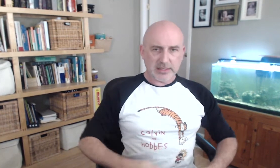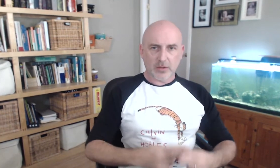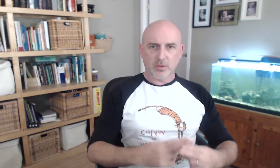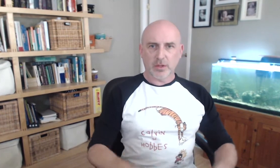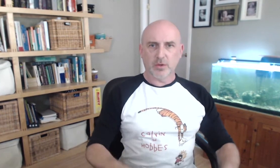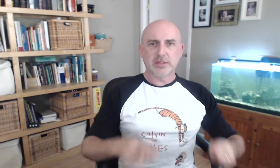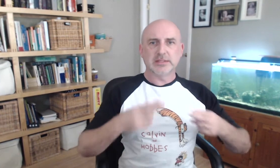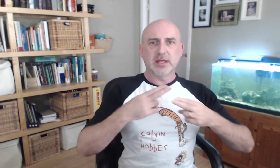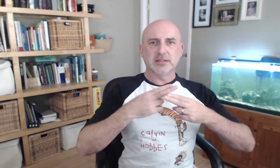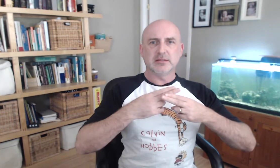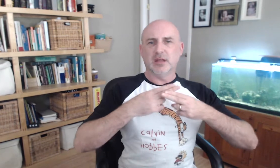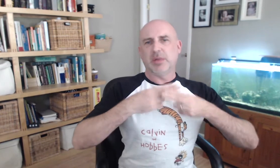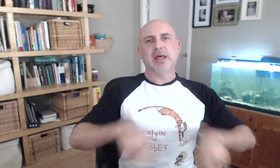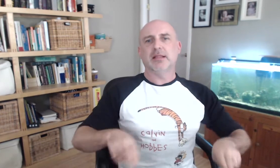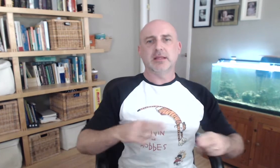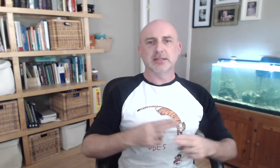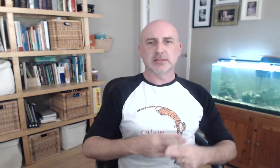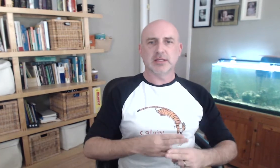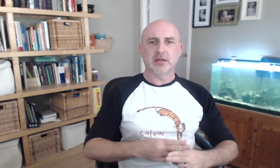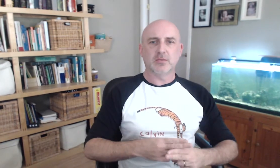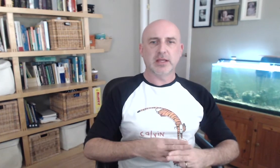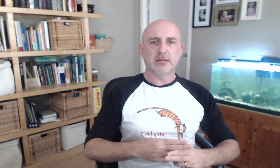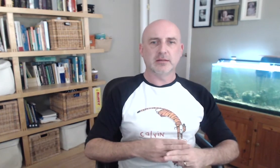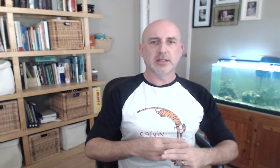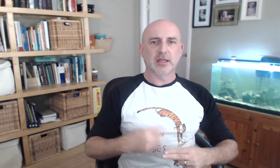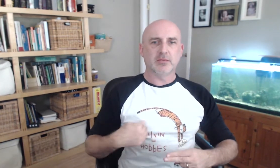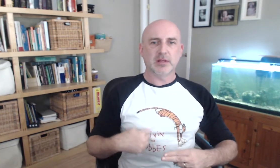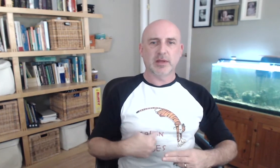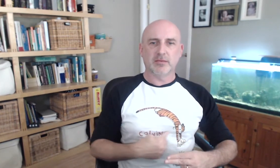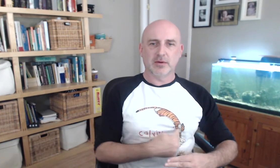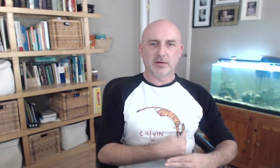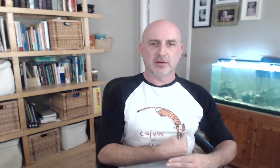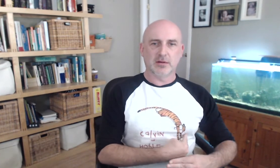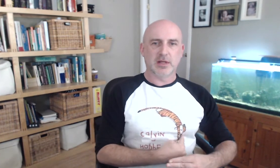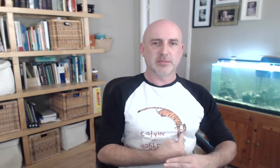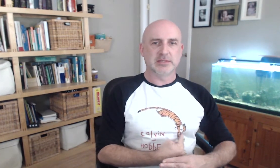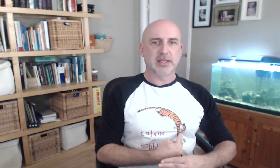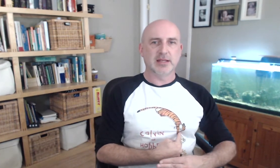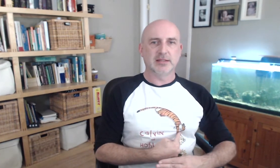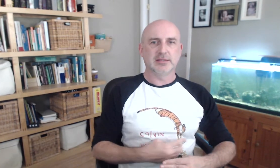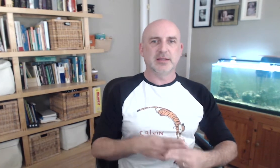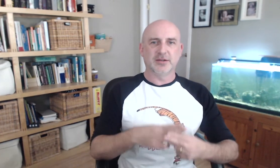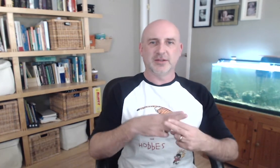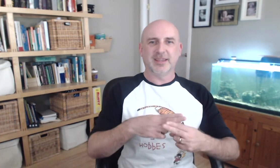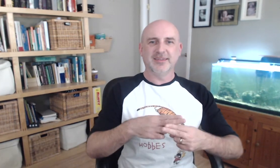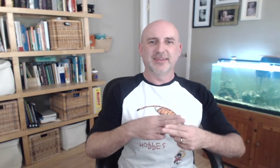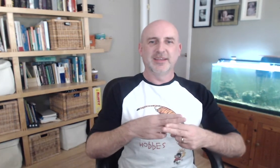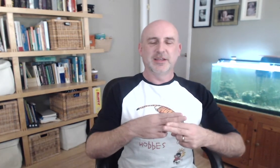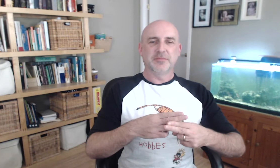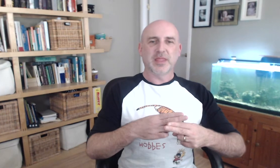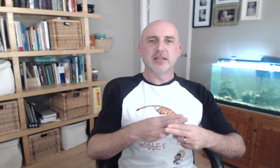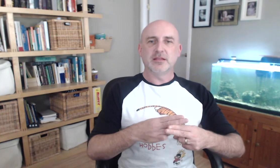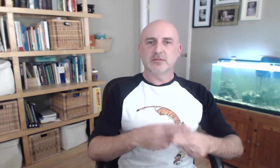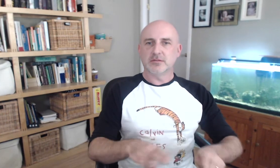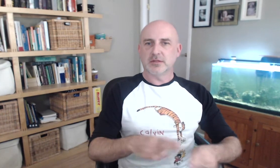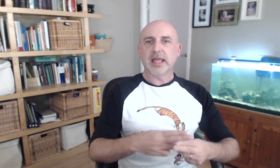down low and it's not up high like this. It's kind of right, again, right about where Hobbes's head is. Okay? And then